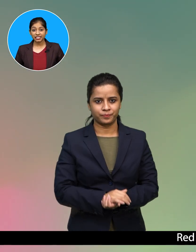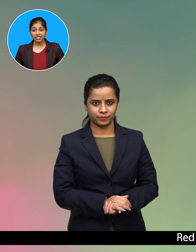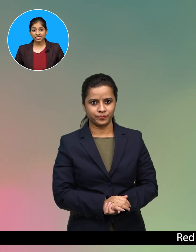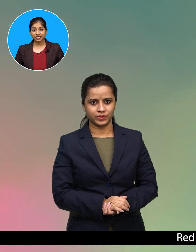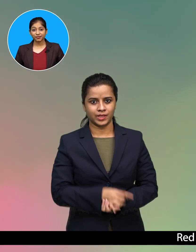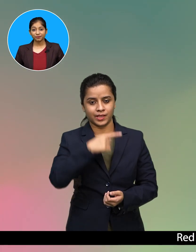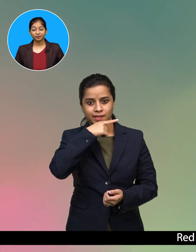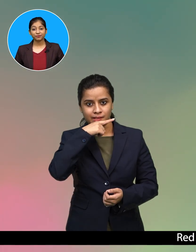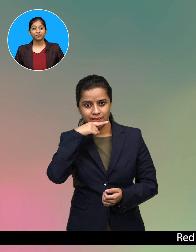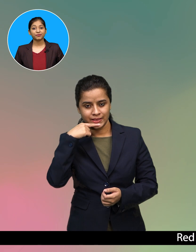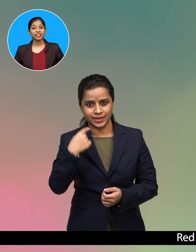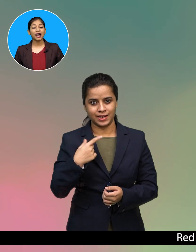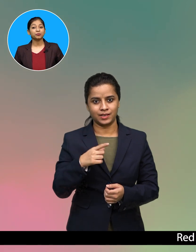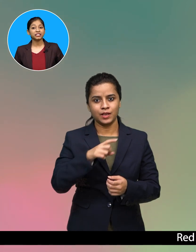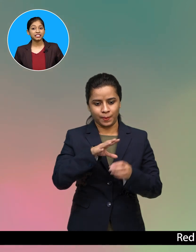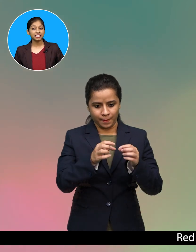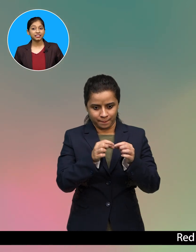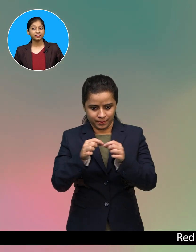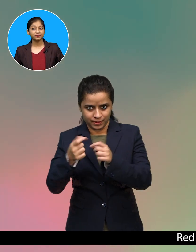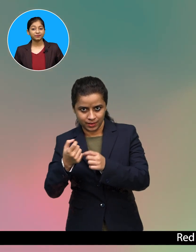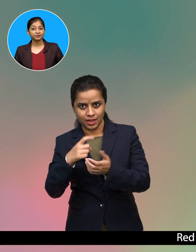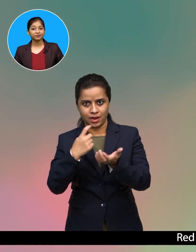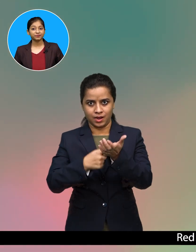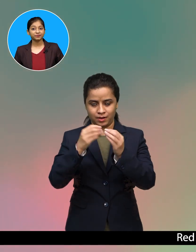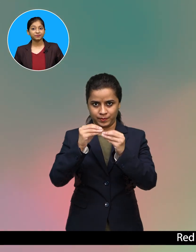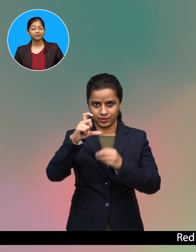blood cells, RBC,